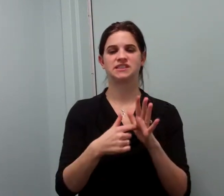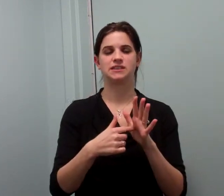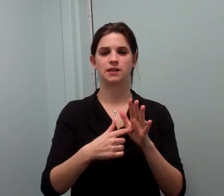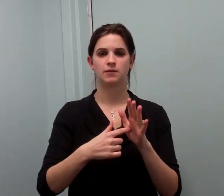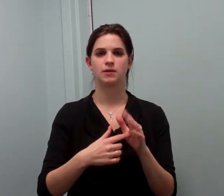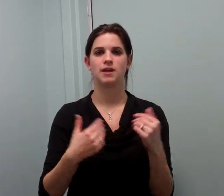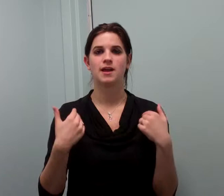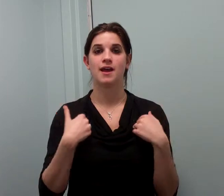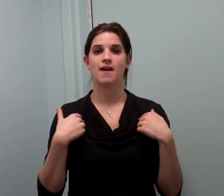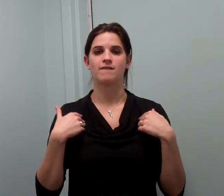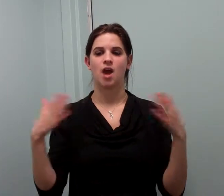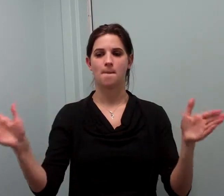is 80 degrees.